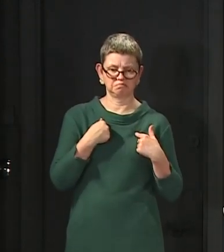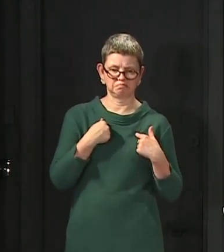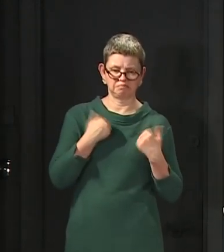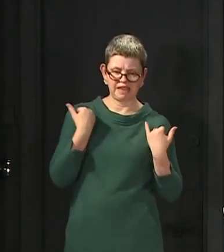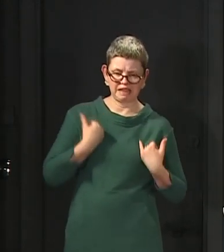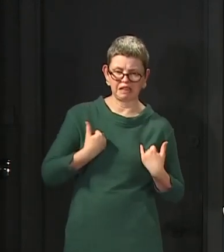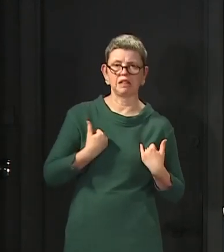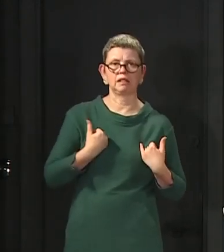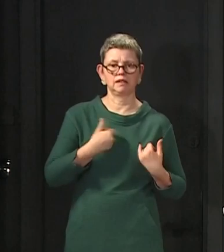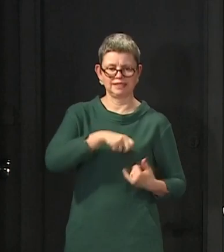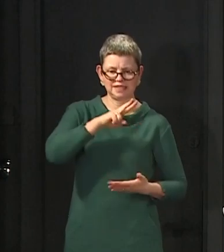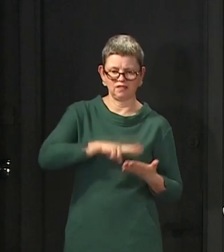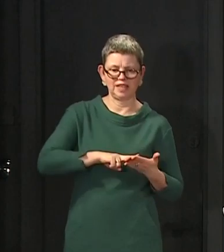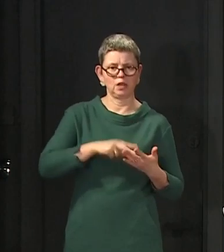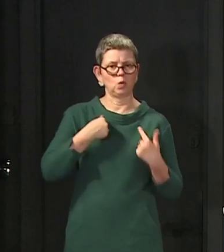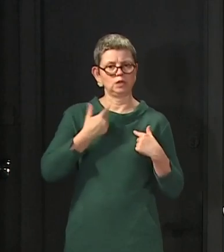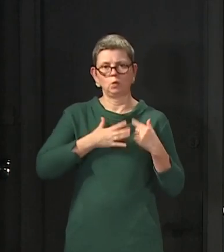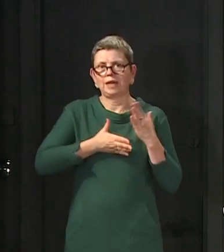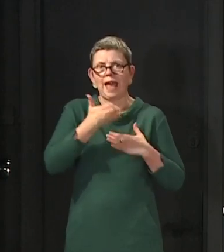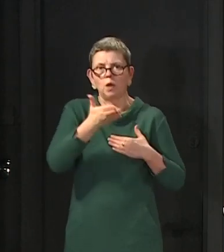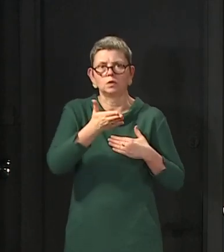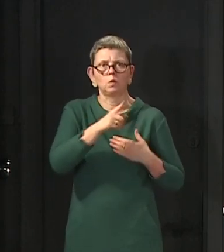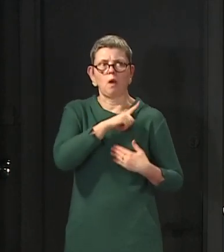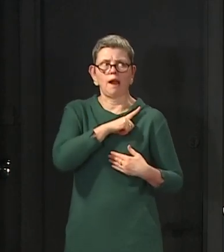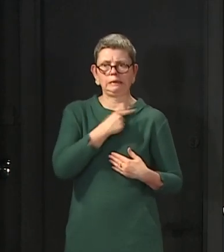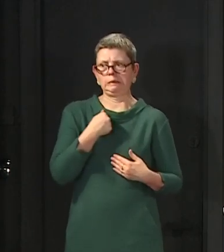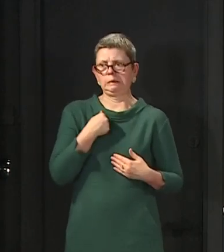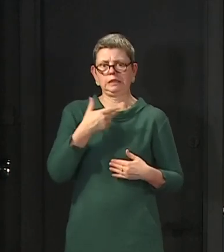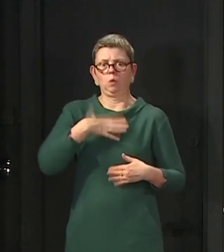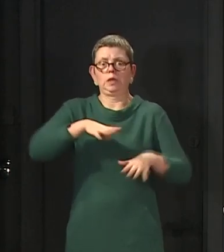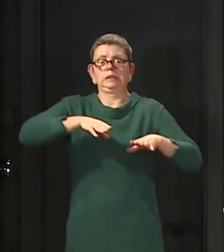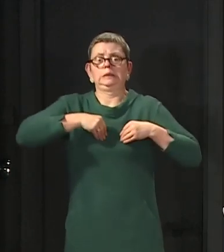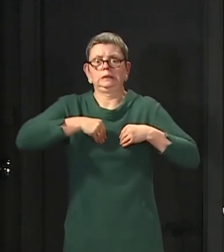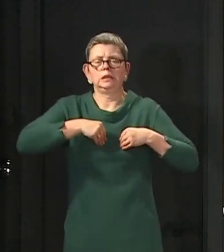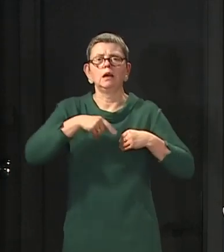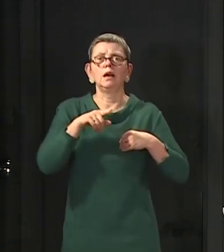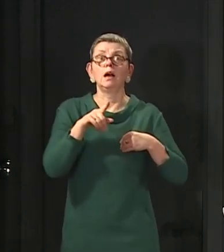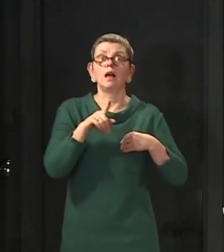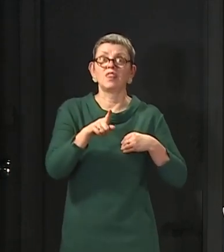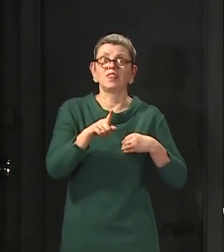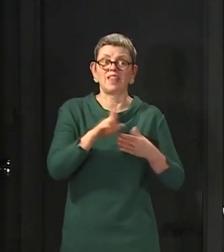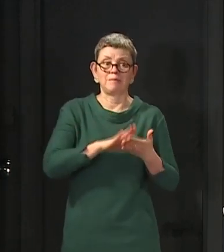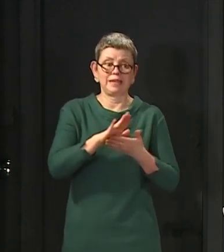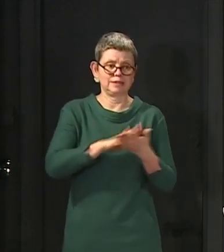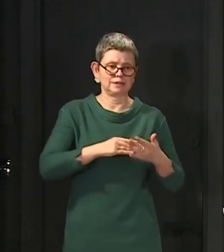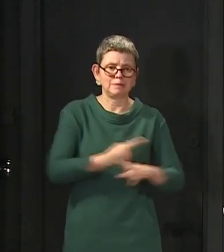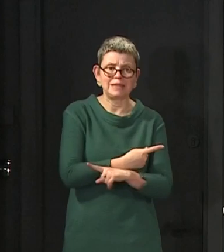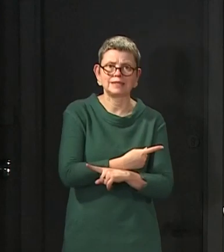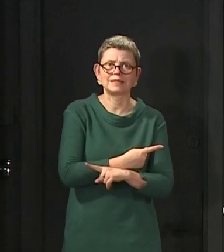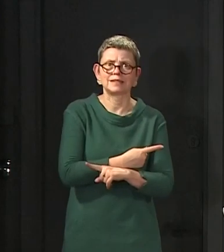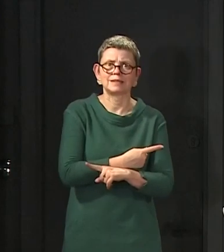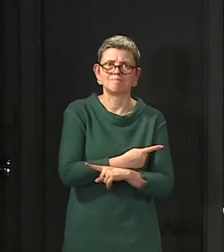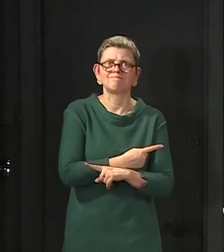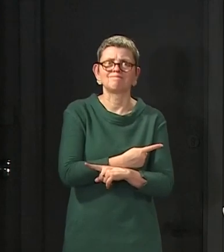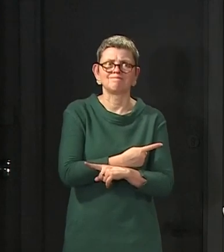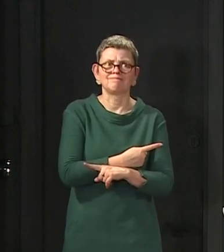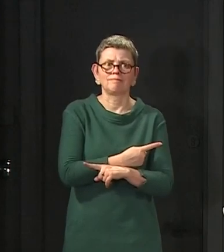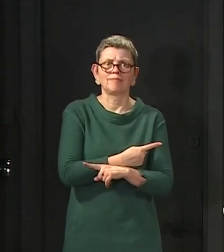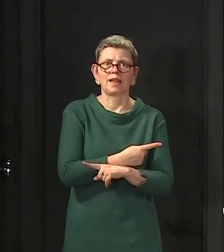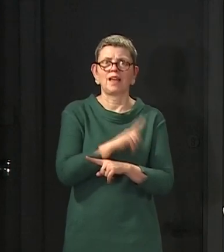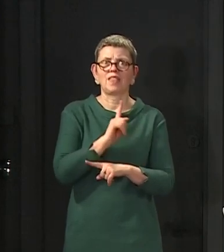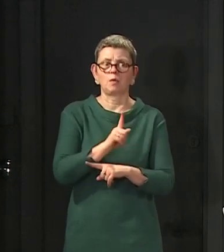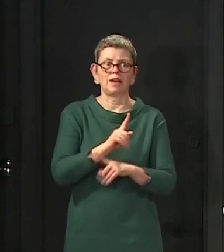they were worried about going for their appointment in case it brought them into contact with other people, then what would happen by default is that